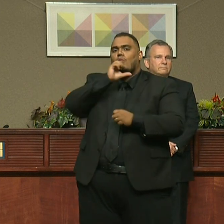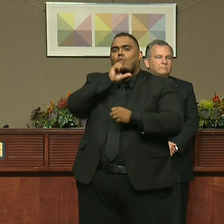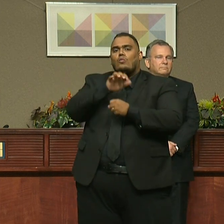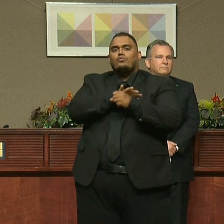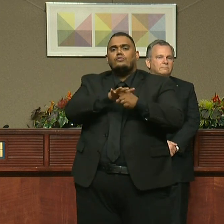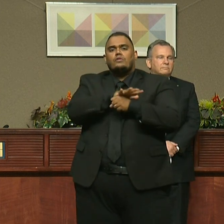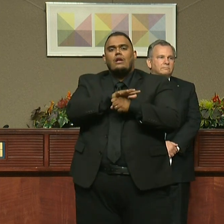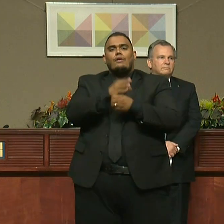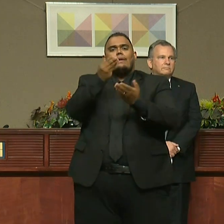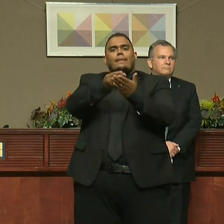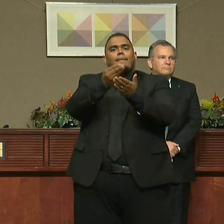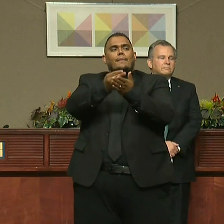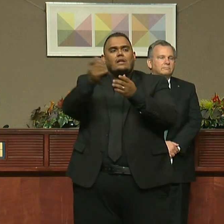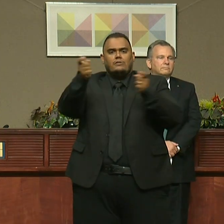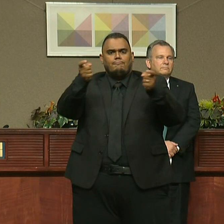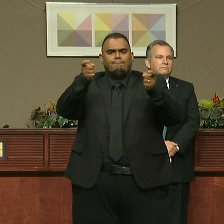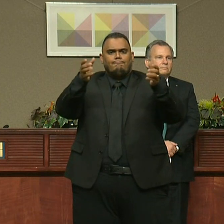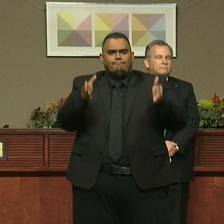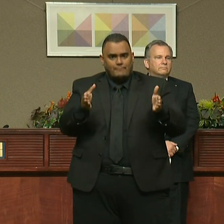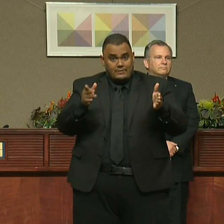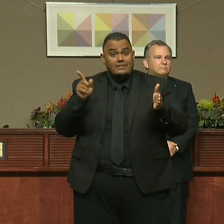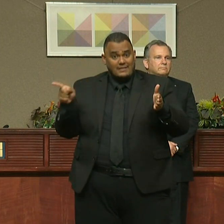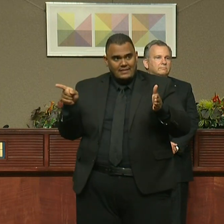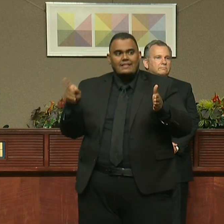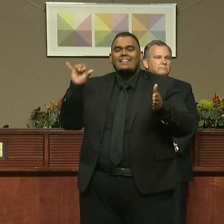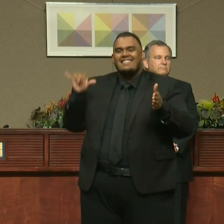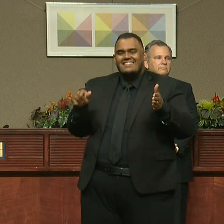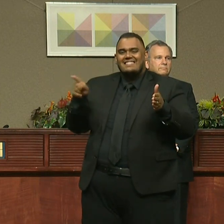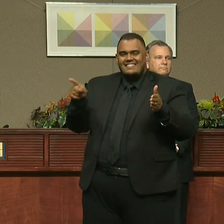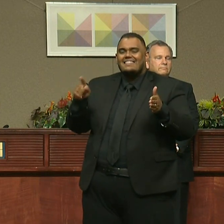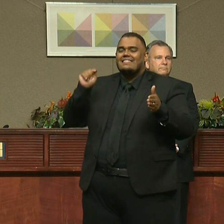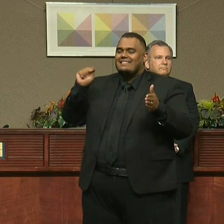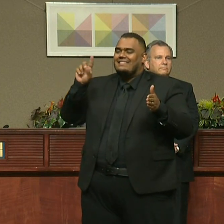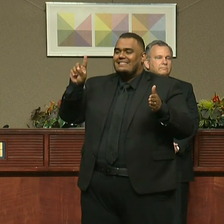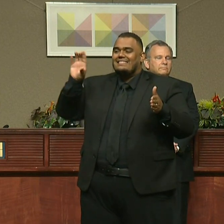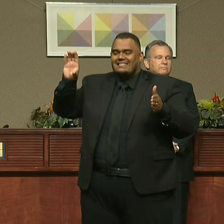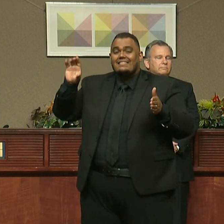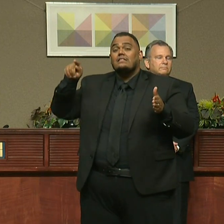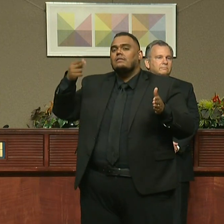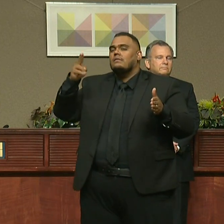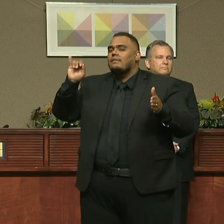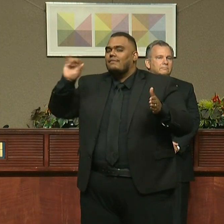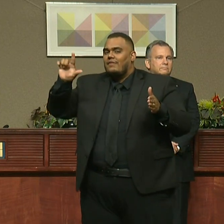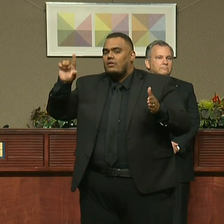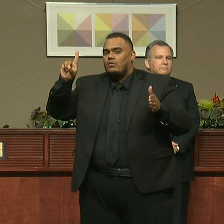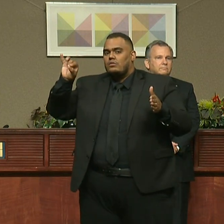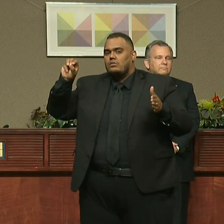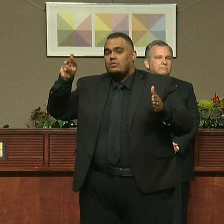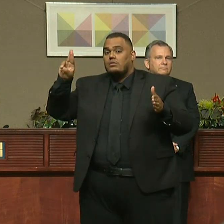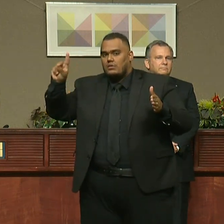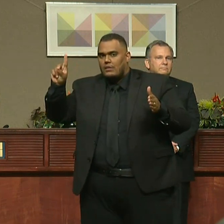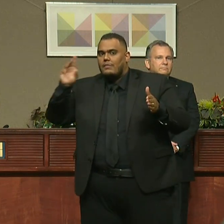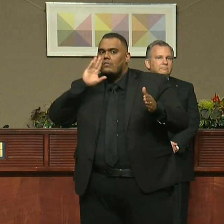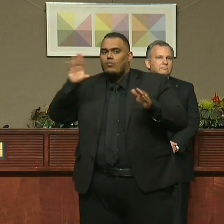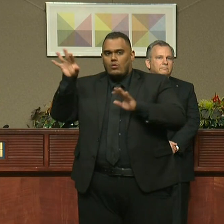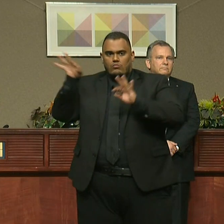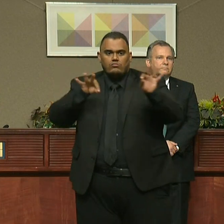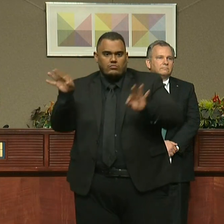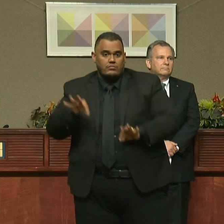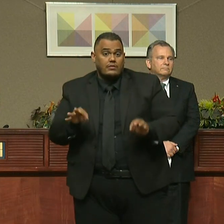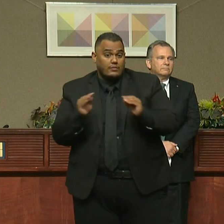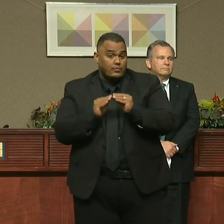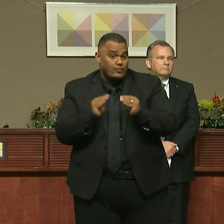TDC, the Tourist Development Council tax or revenues have declined here within Orange County. It's